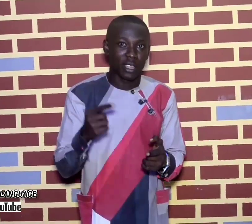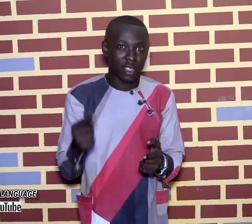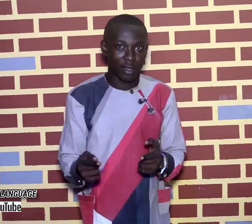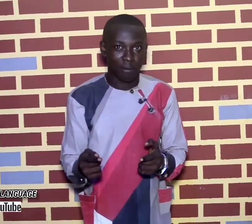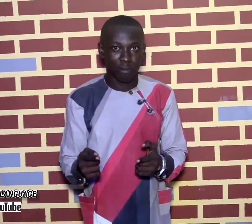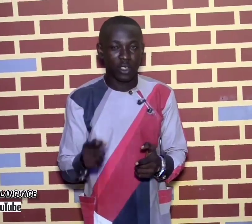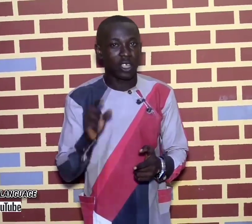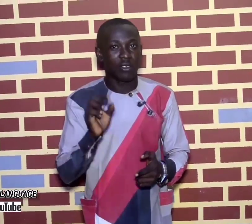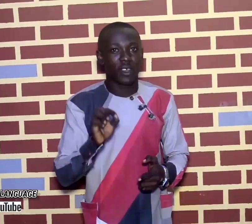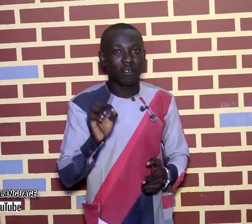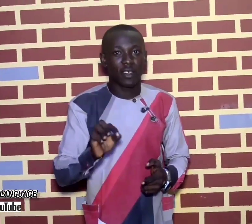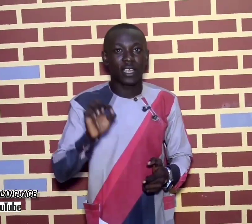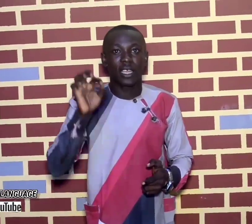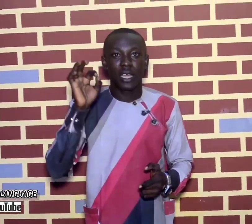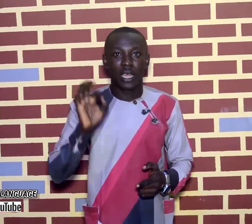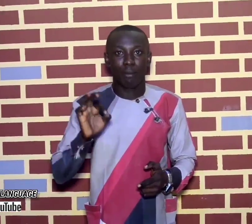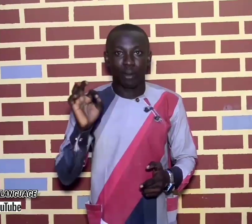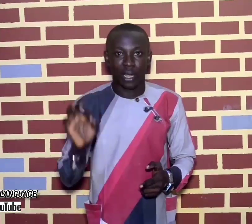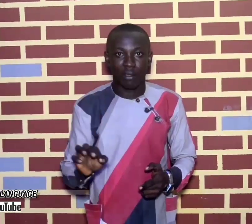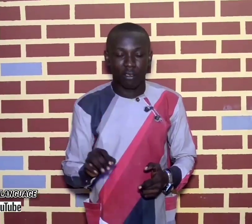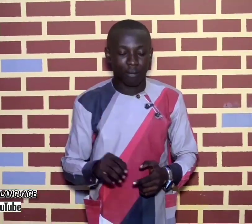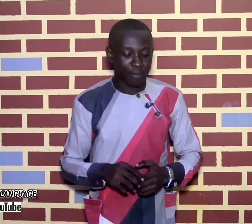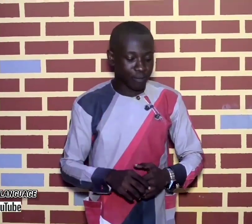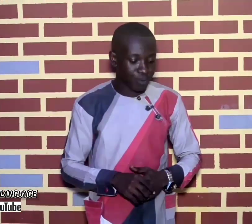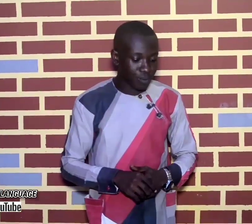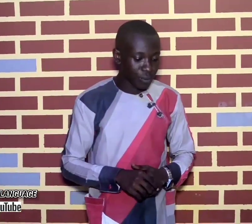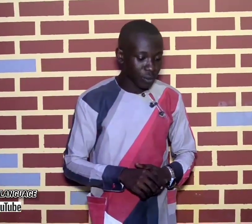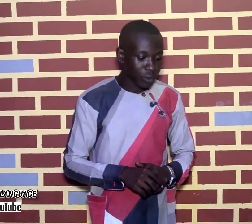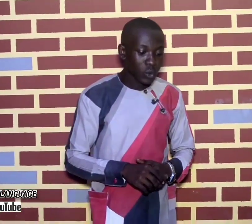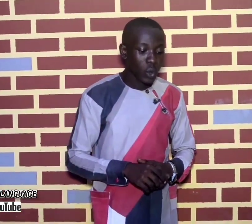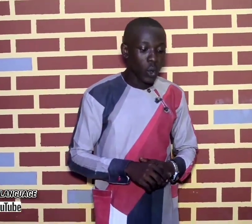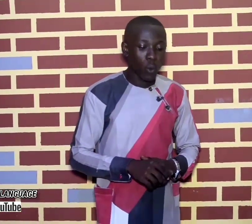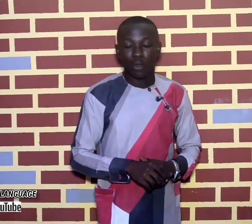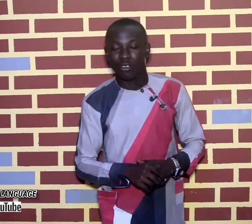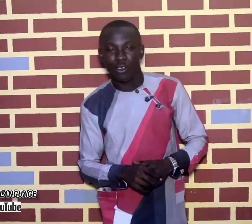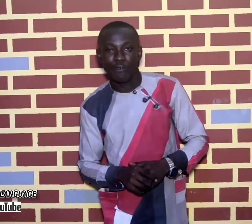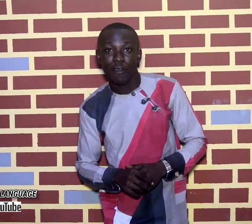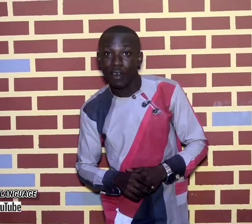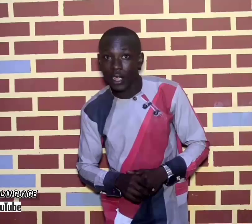it. It's very, very important. What is your favorite?